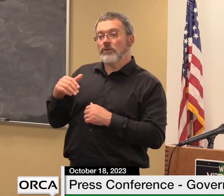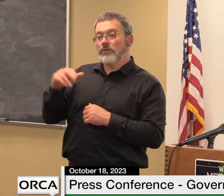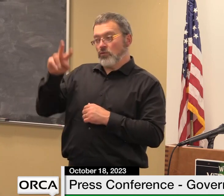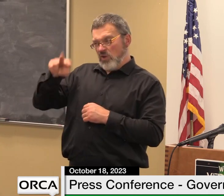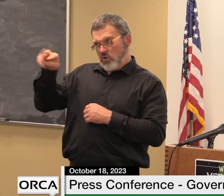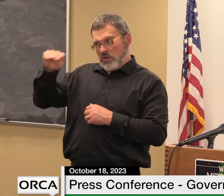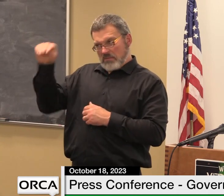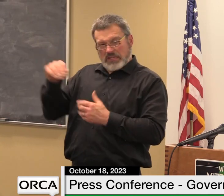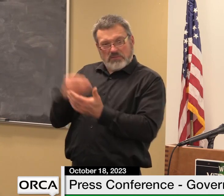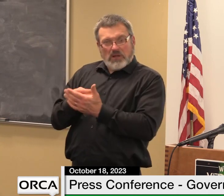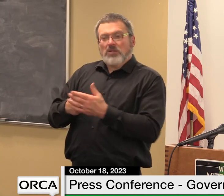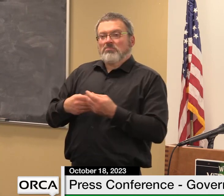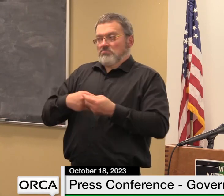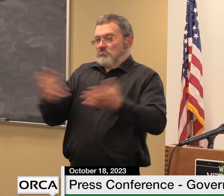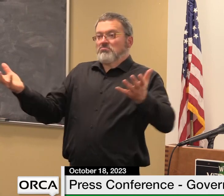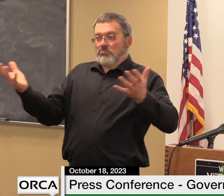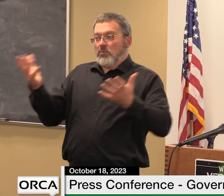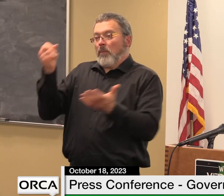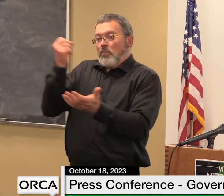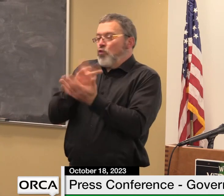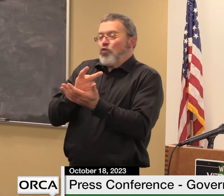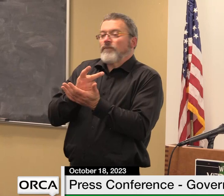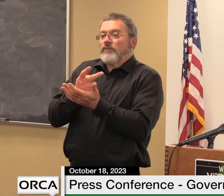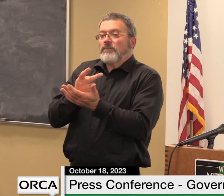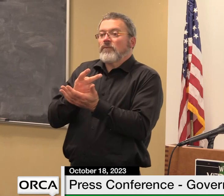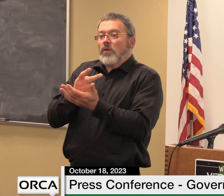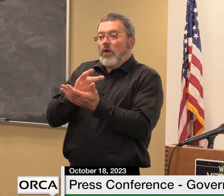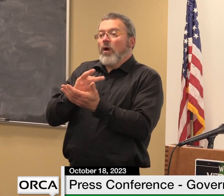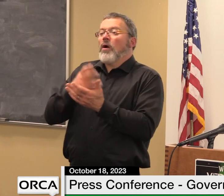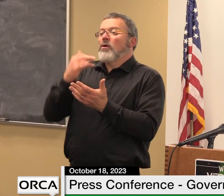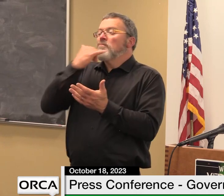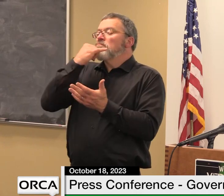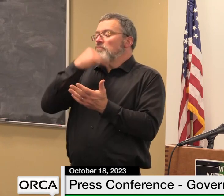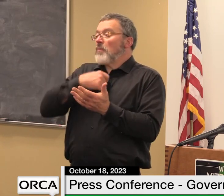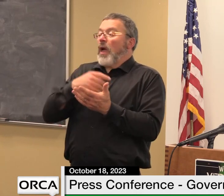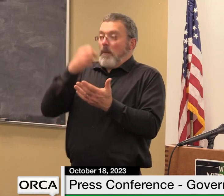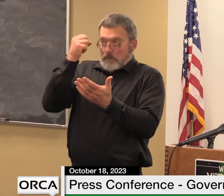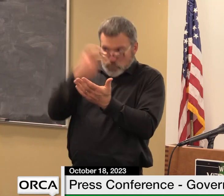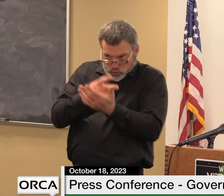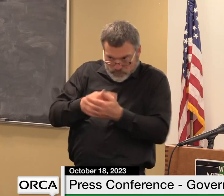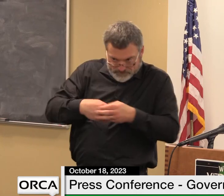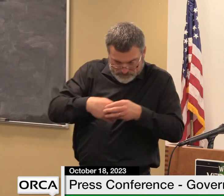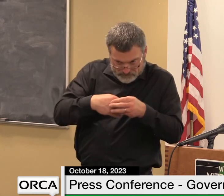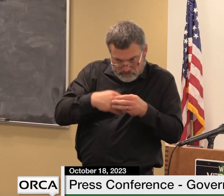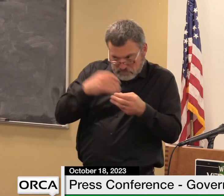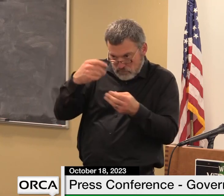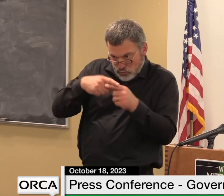and actually dispersed $21.9 million in assistance.